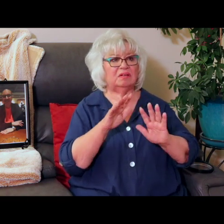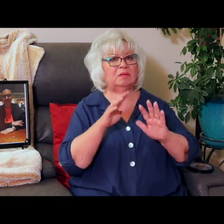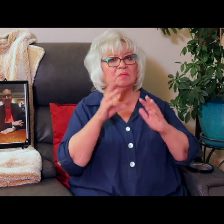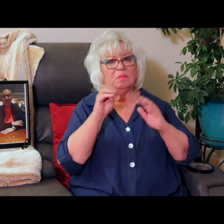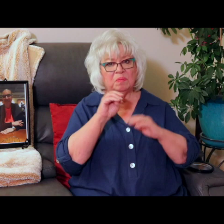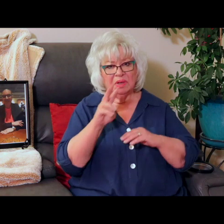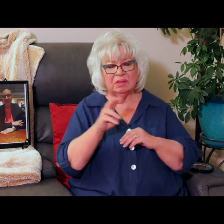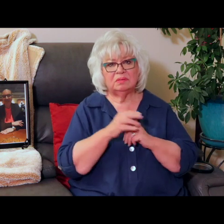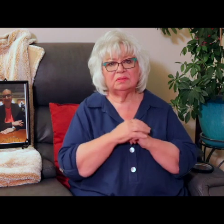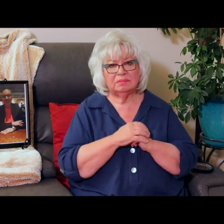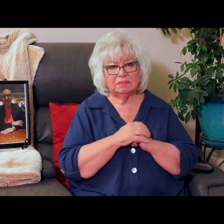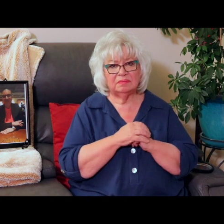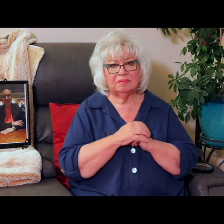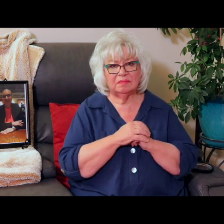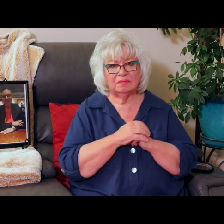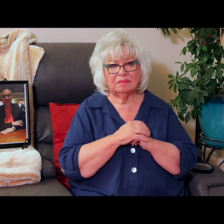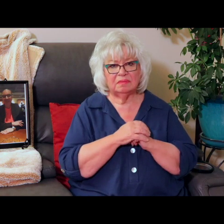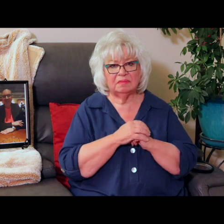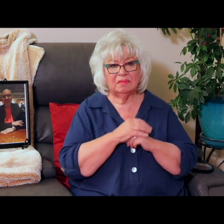And he continued to pray for the doctors.